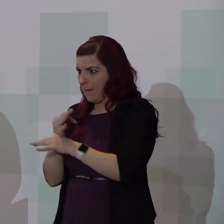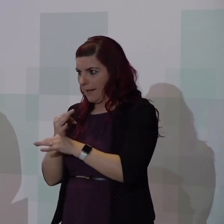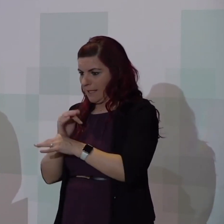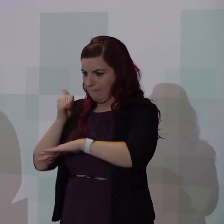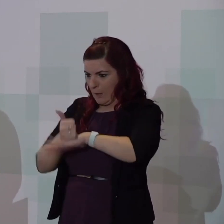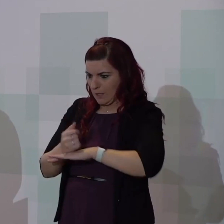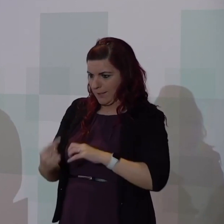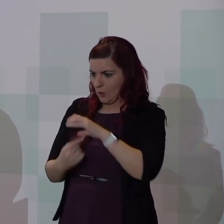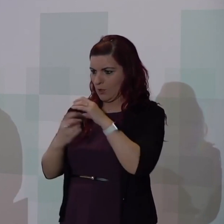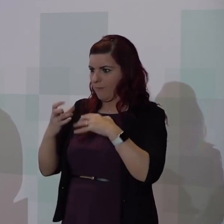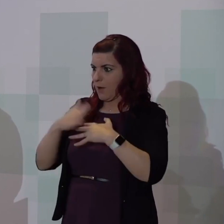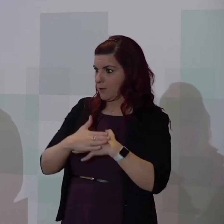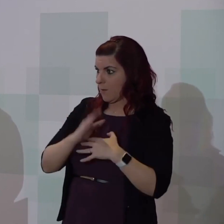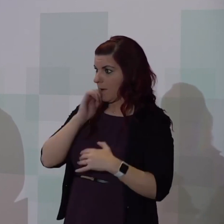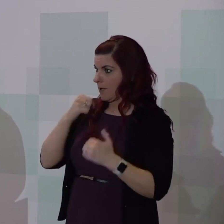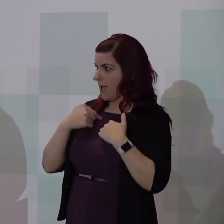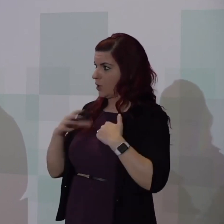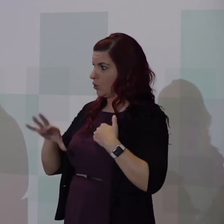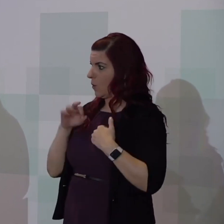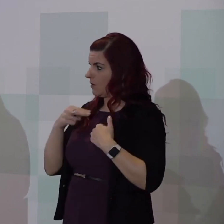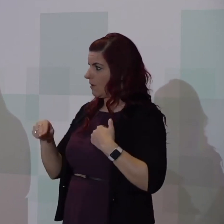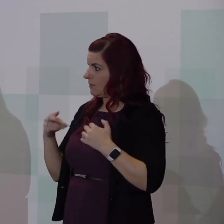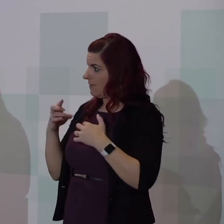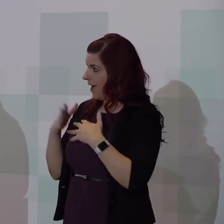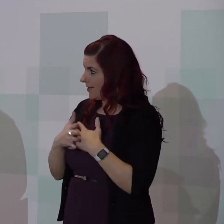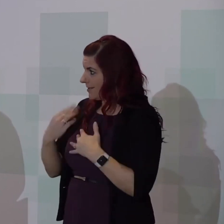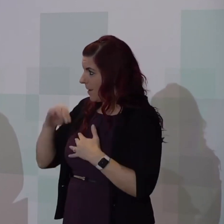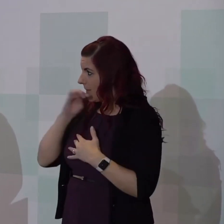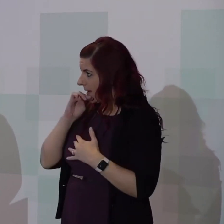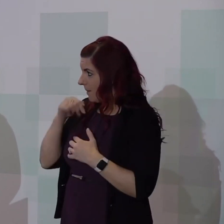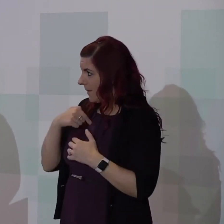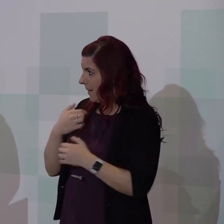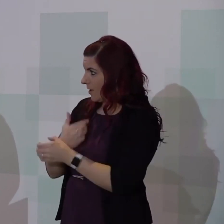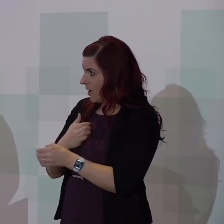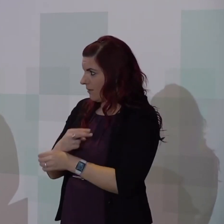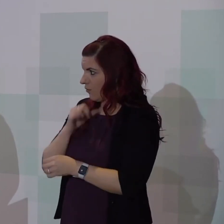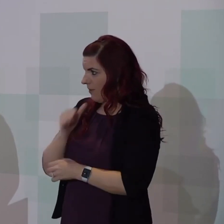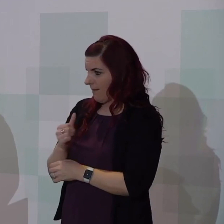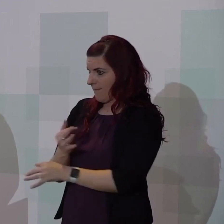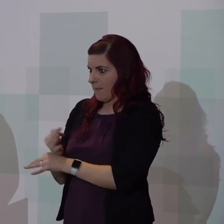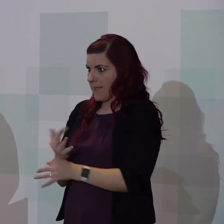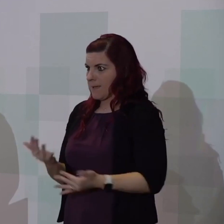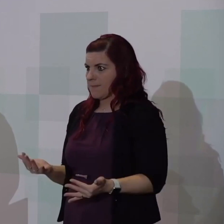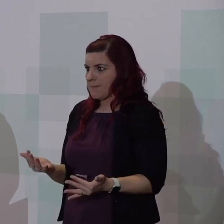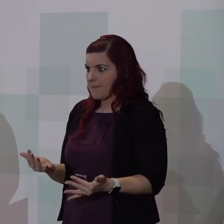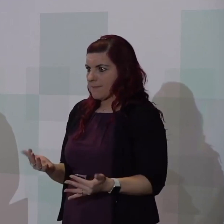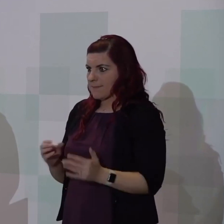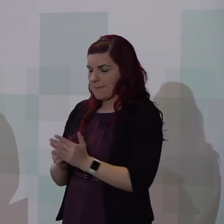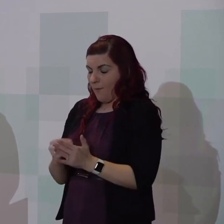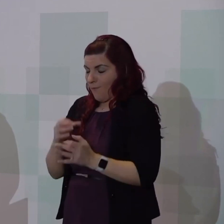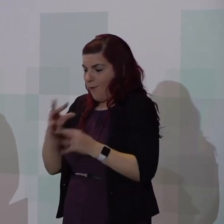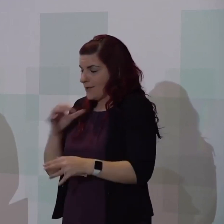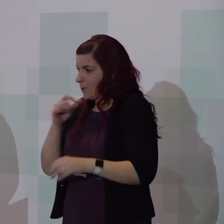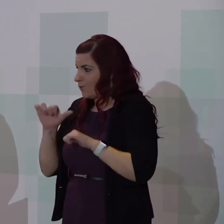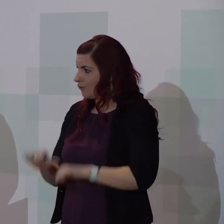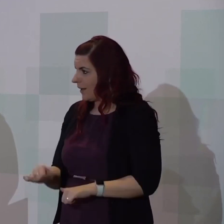marriage. Because I chose not to marry, does that make me and my child not a family? I have to disagree and say that